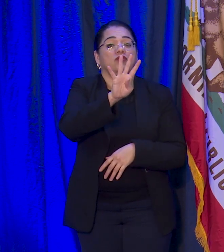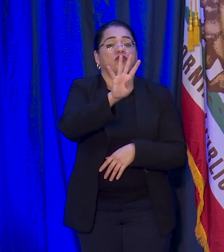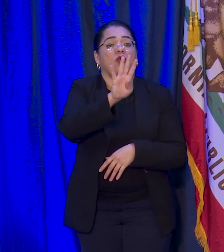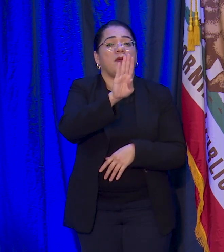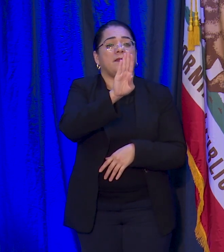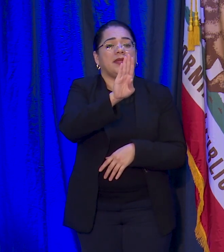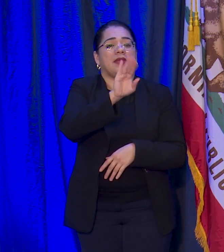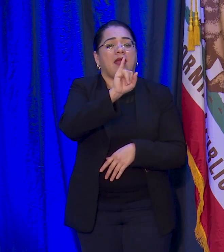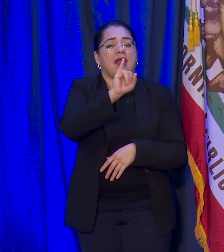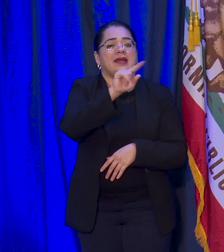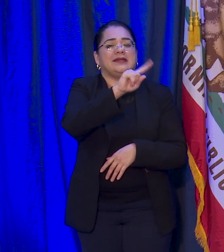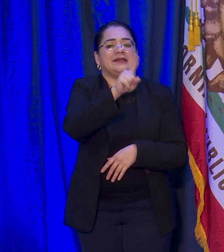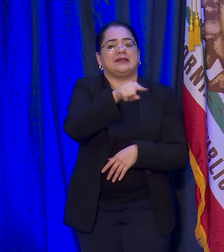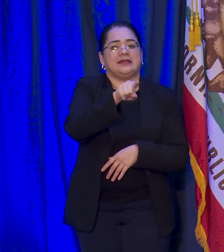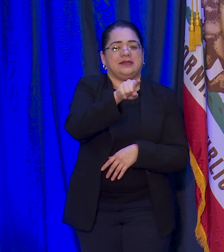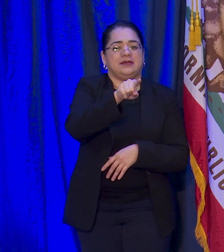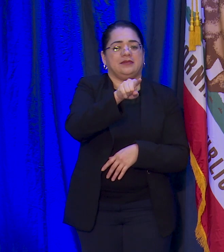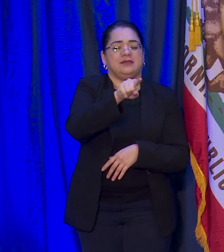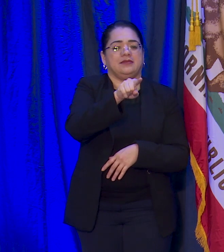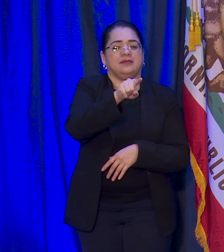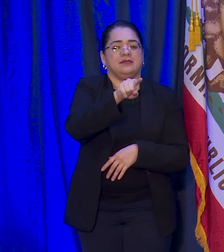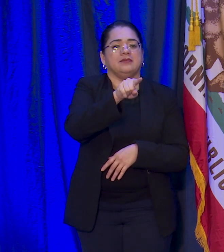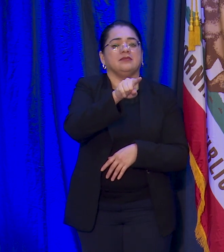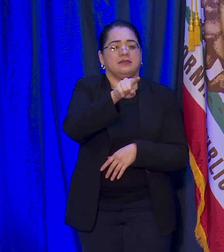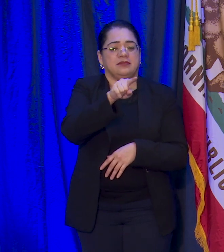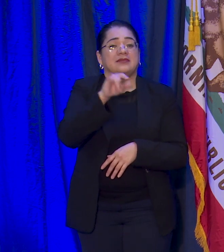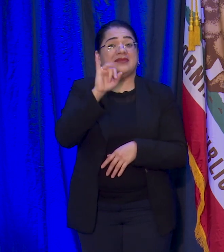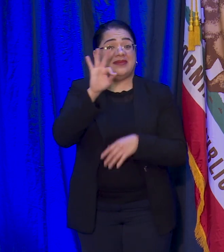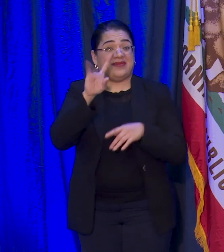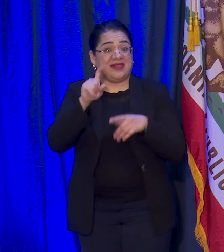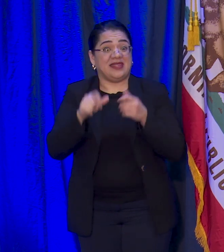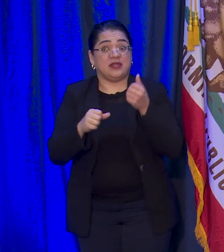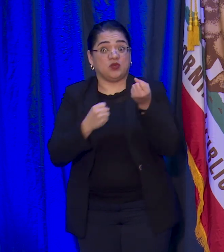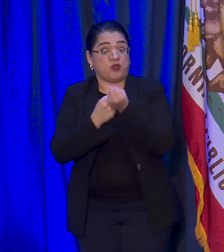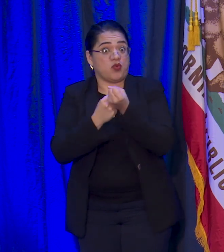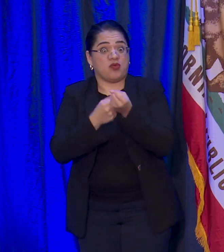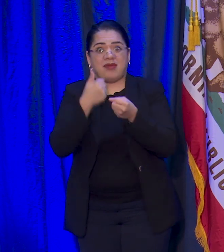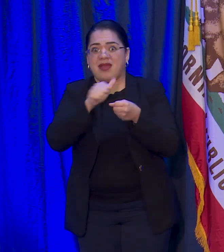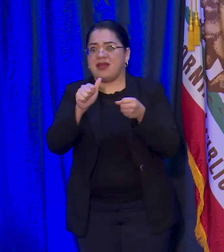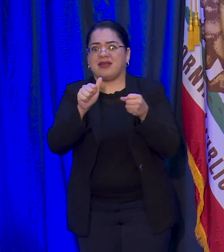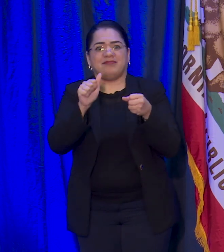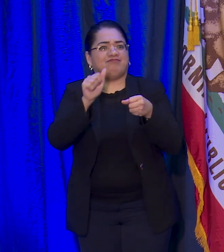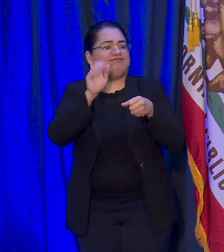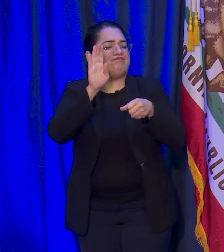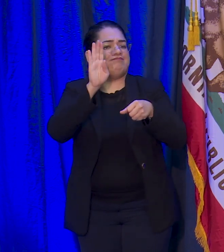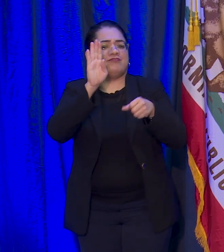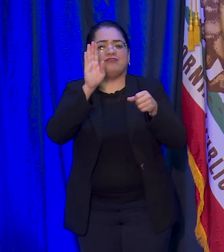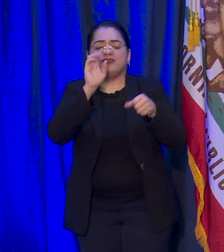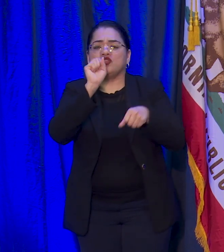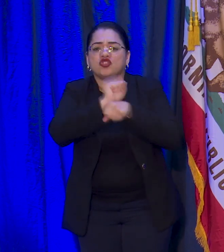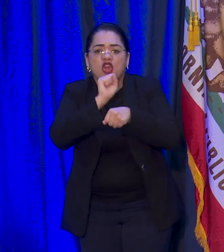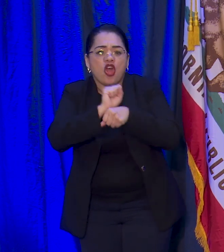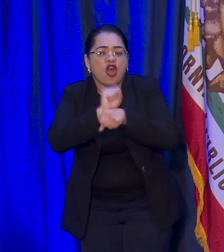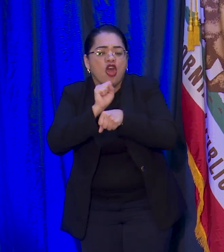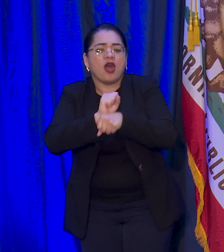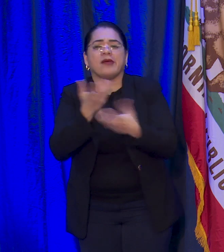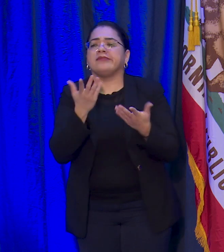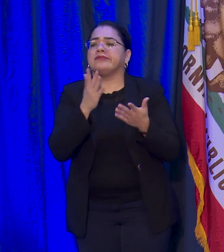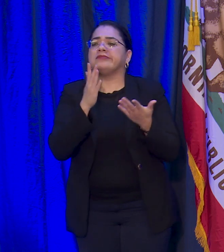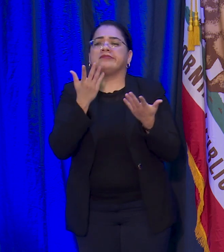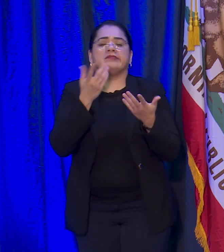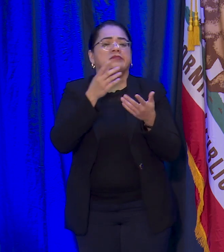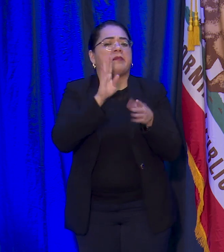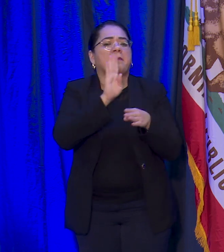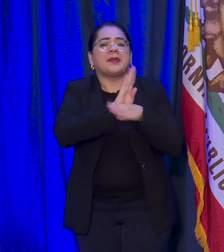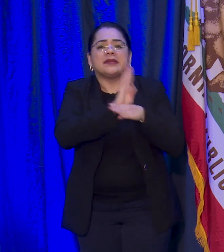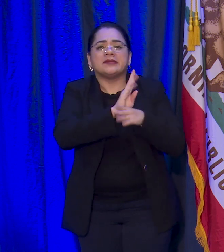570-4BIZ, 4BIZ, if you need assistance with any type of job or small business loan or